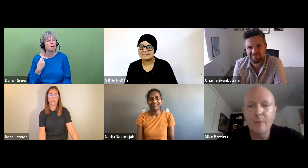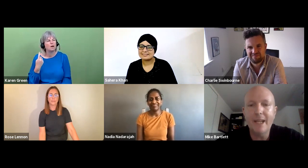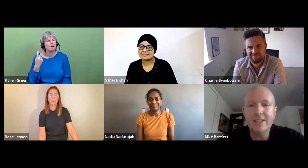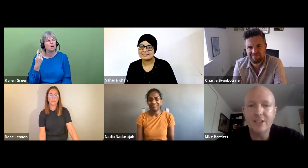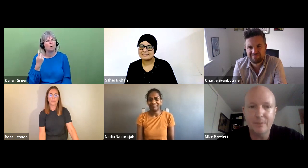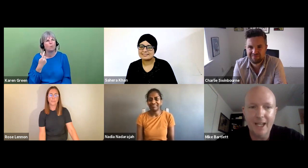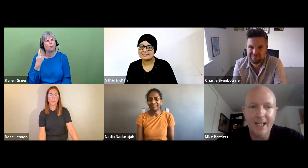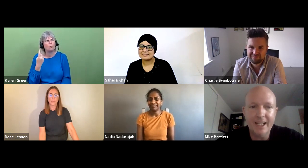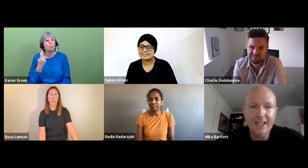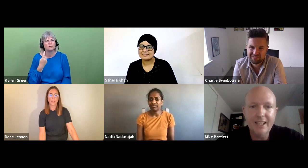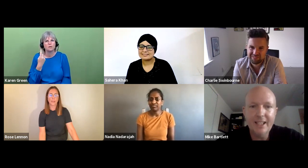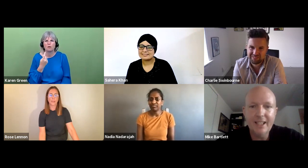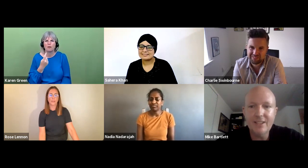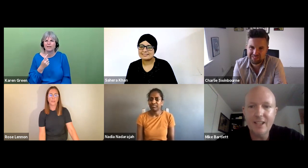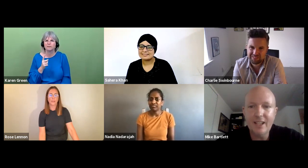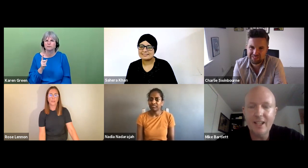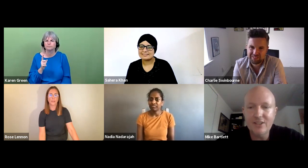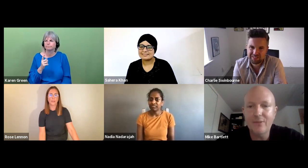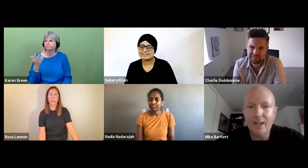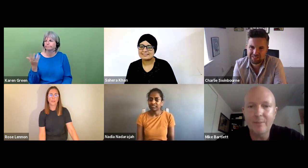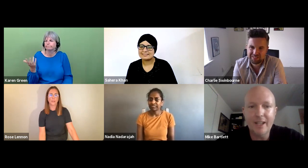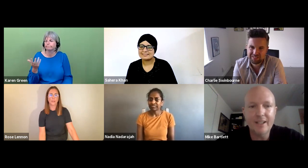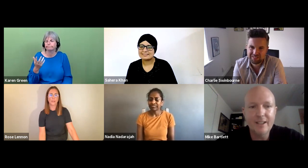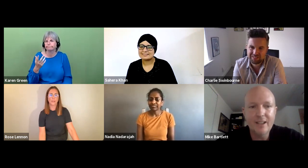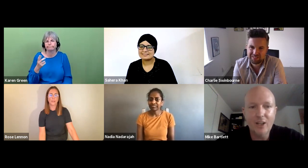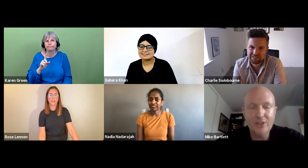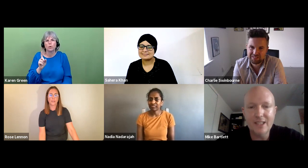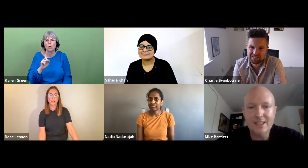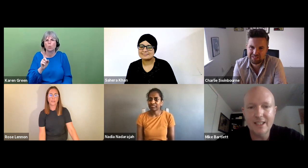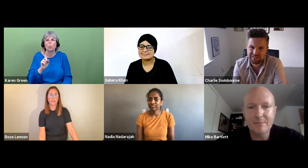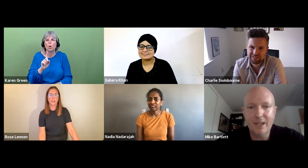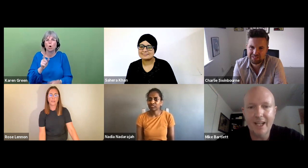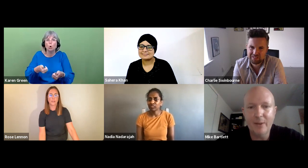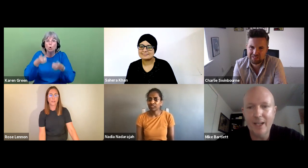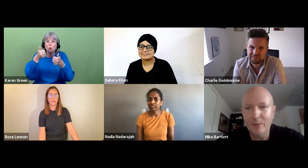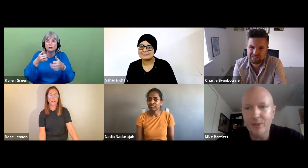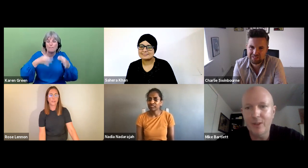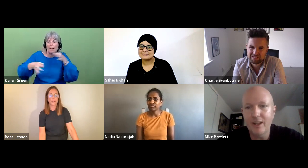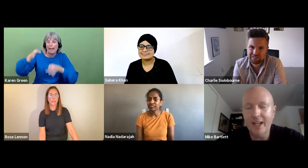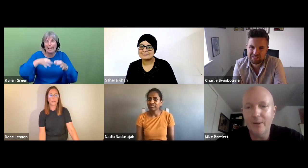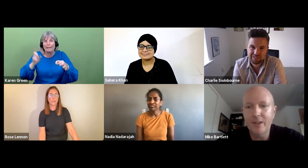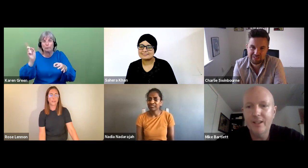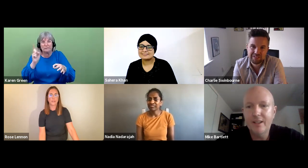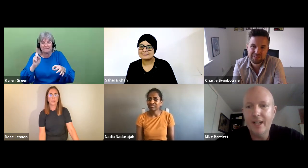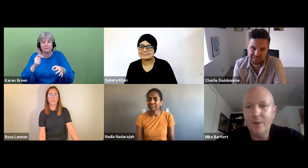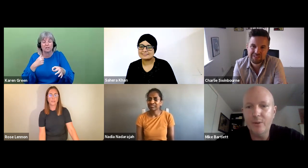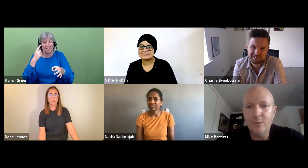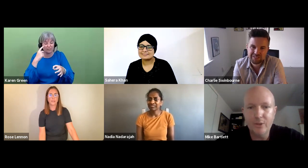makes a good play, is defined by a lot of these things, by how able you are, what your